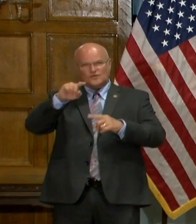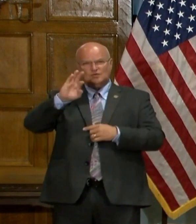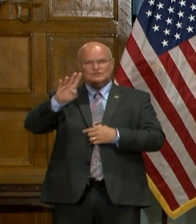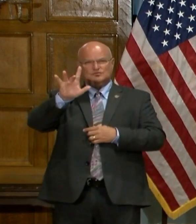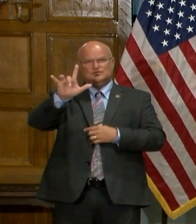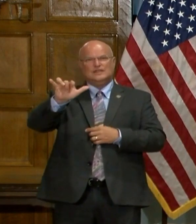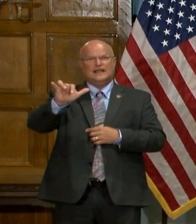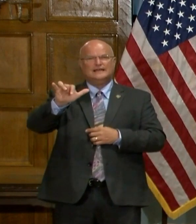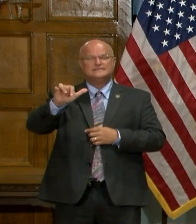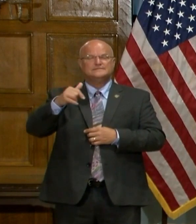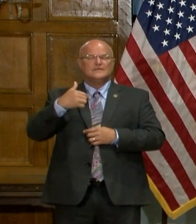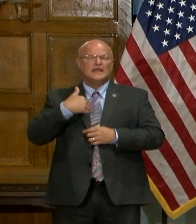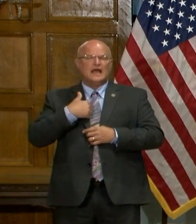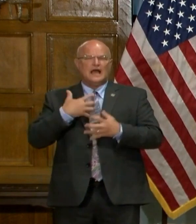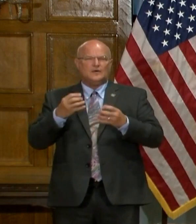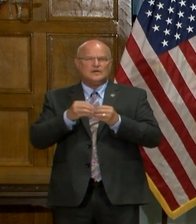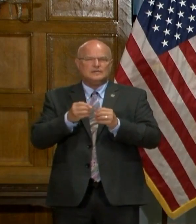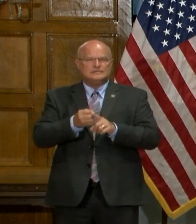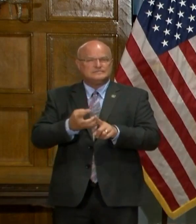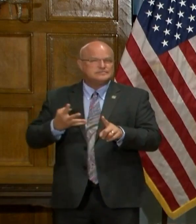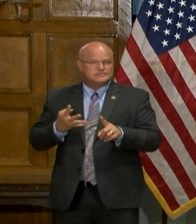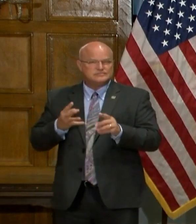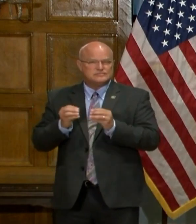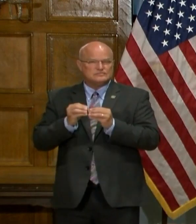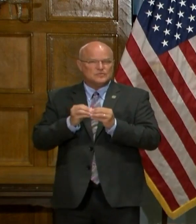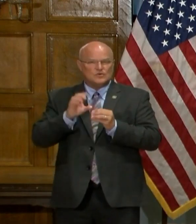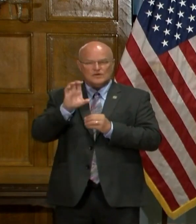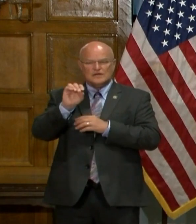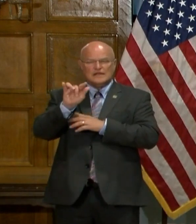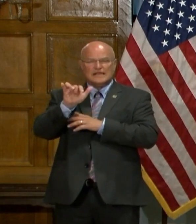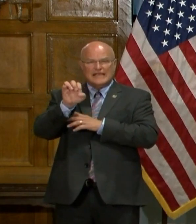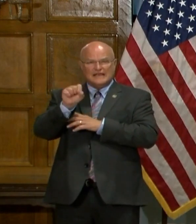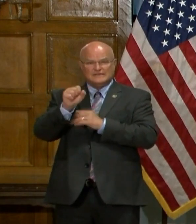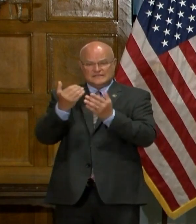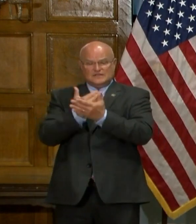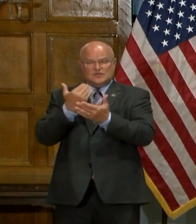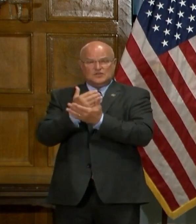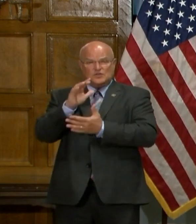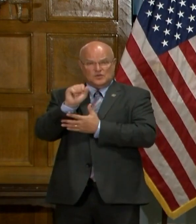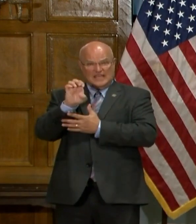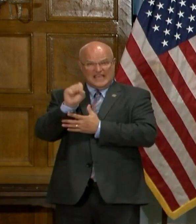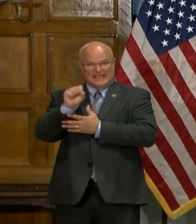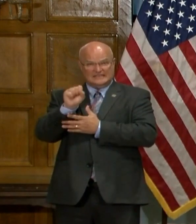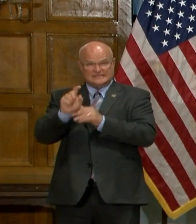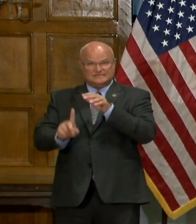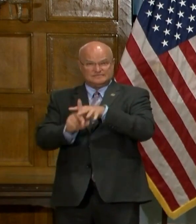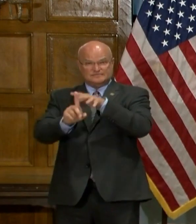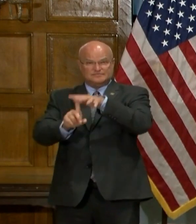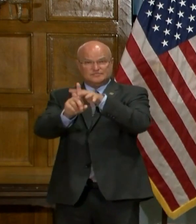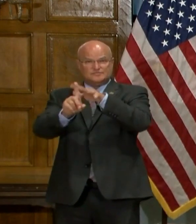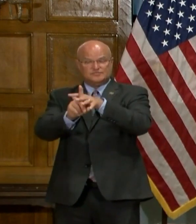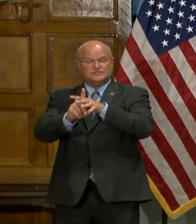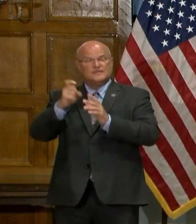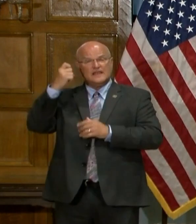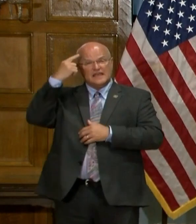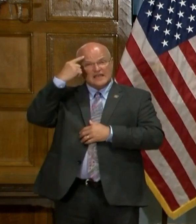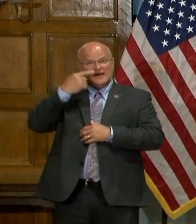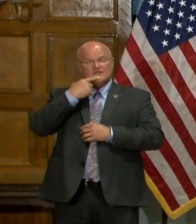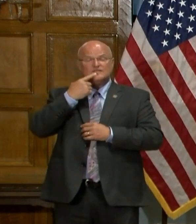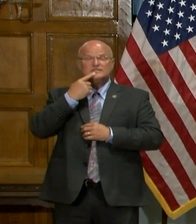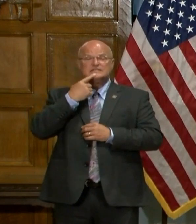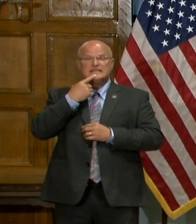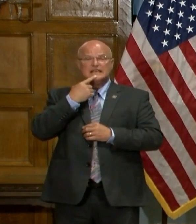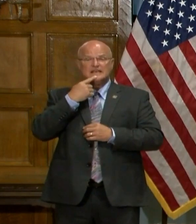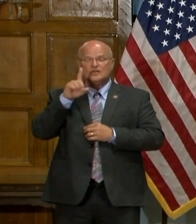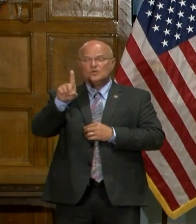July. I want to go a little bit more detail into the counties where these new cases are coming from. As the governor has mentioned, and I've already